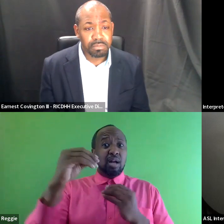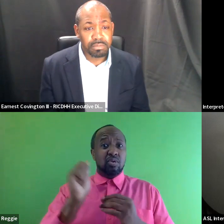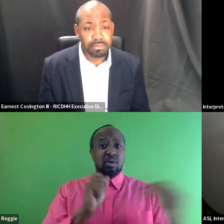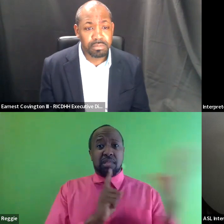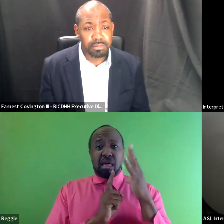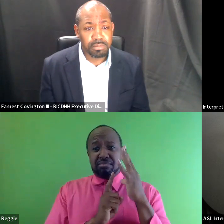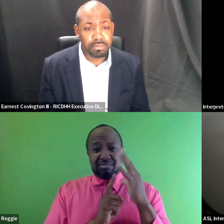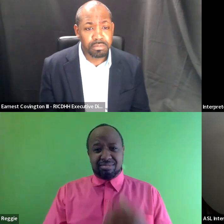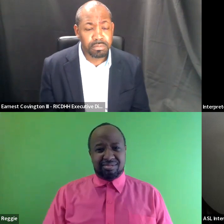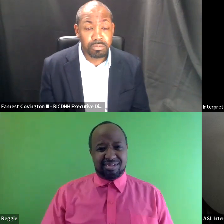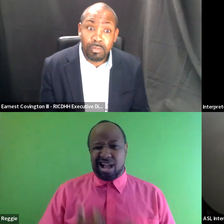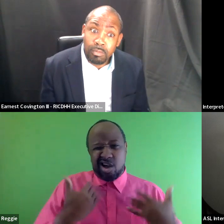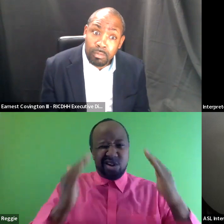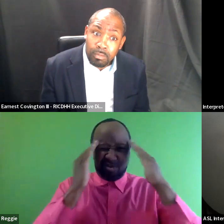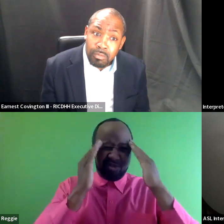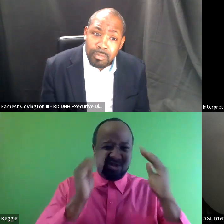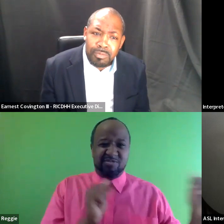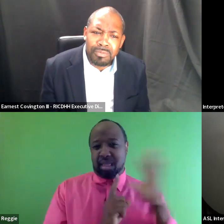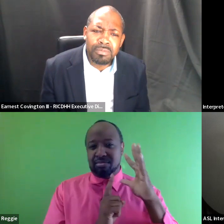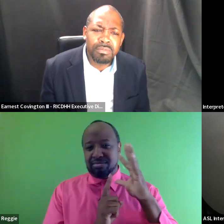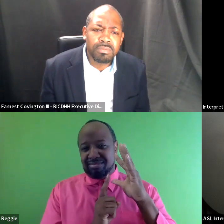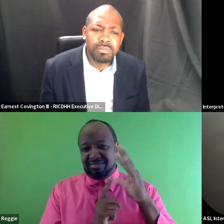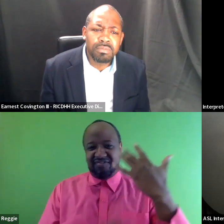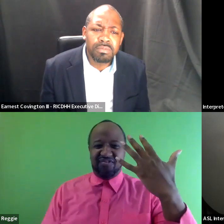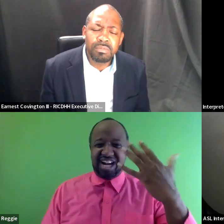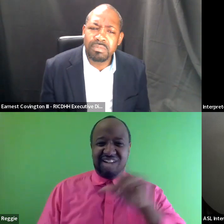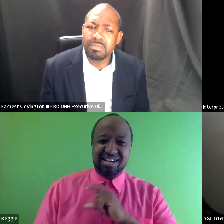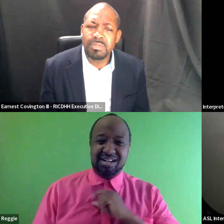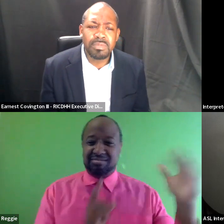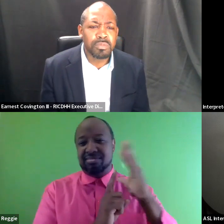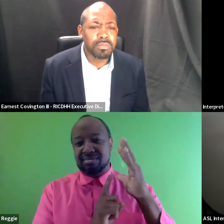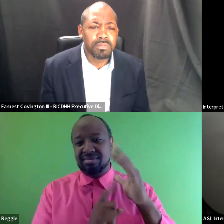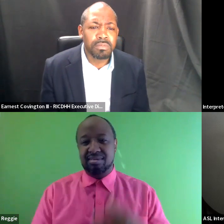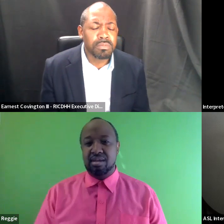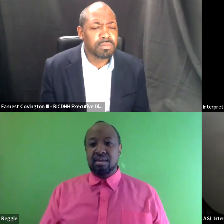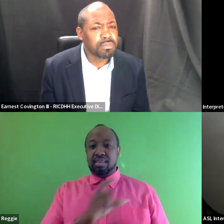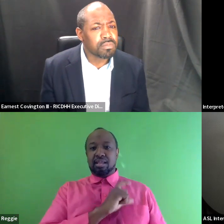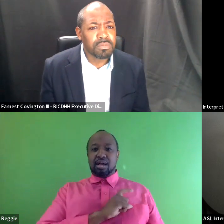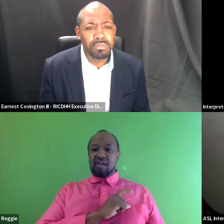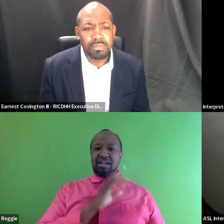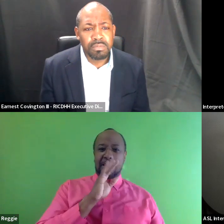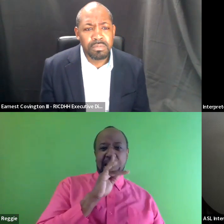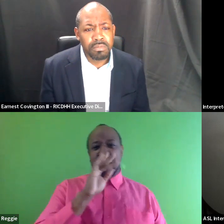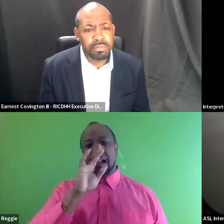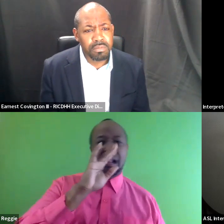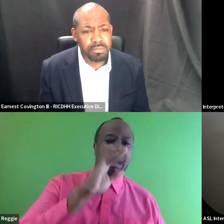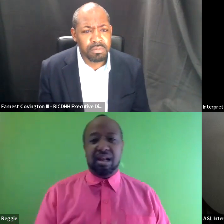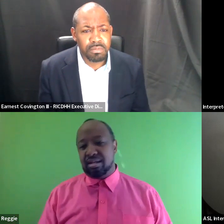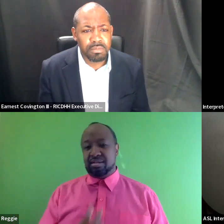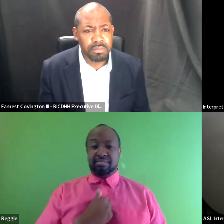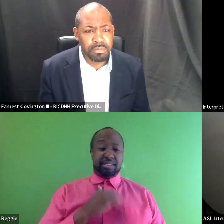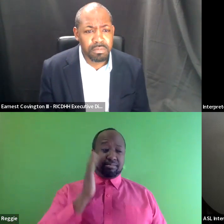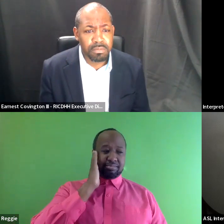Bought my stuff. And when I came out, there you go. I already knew. 5 cops on me.